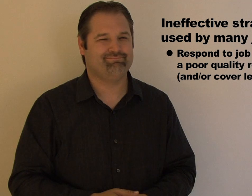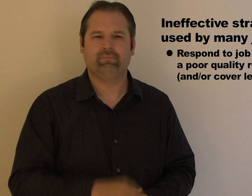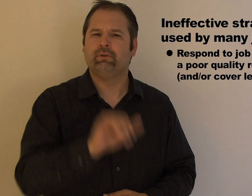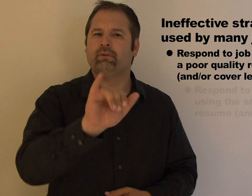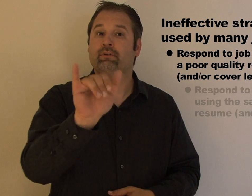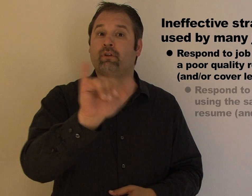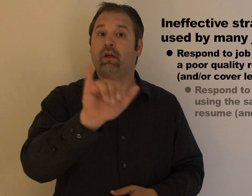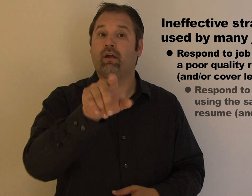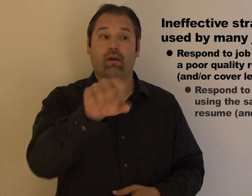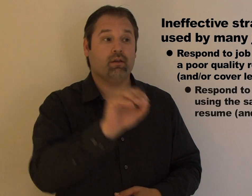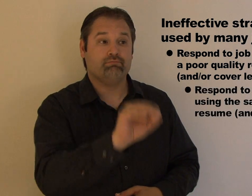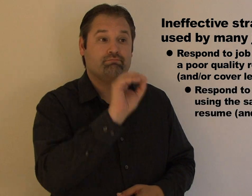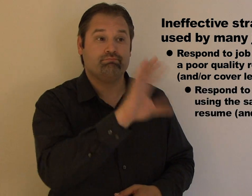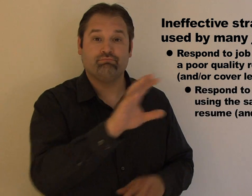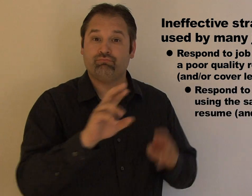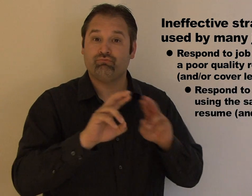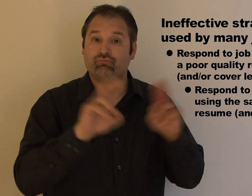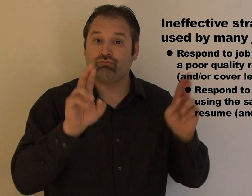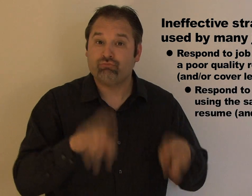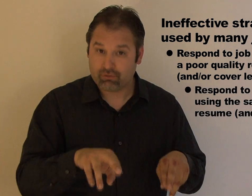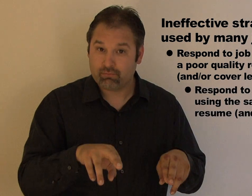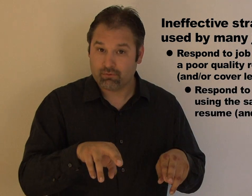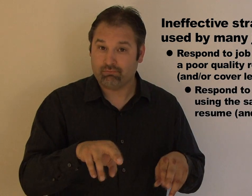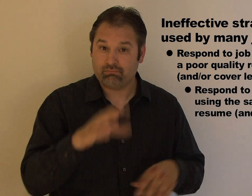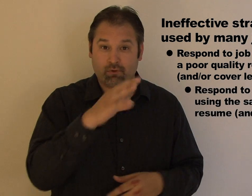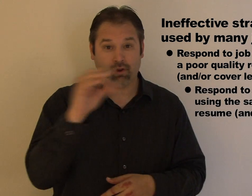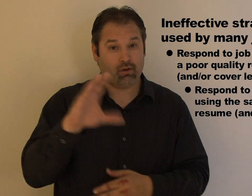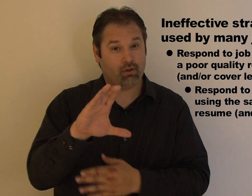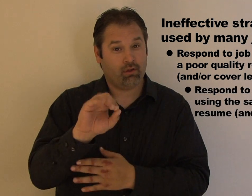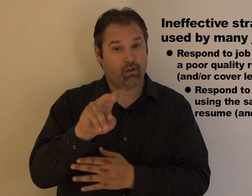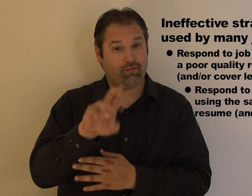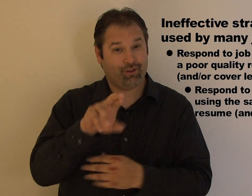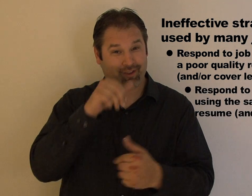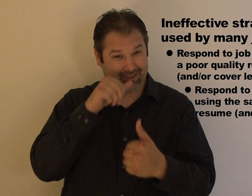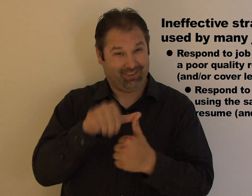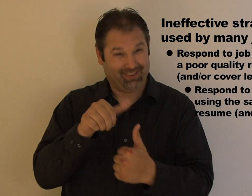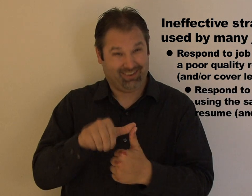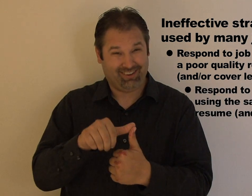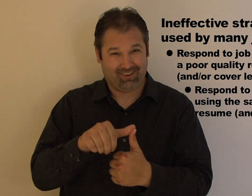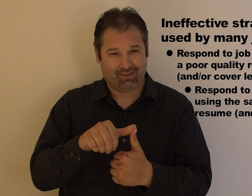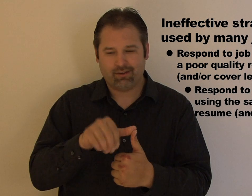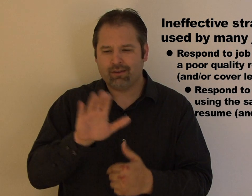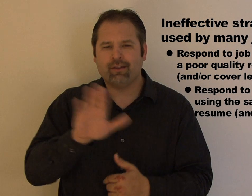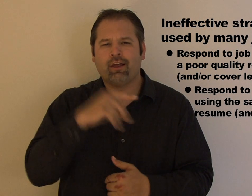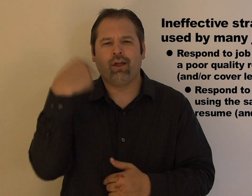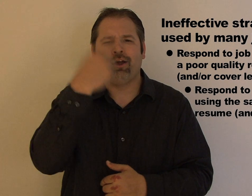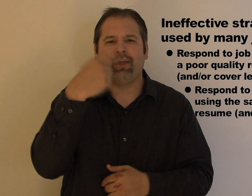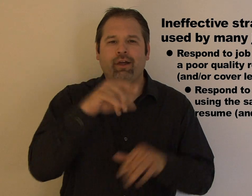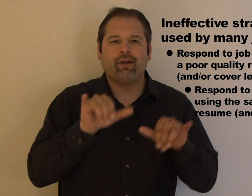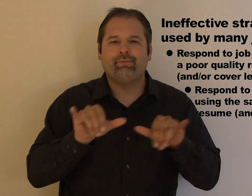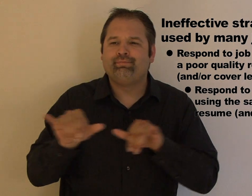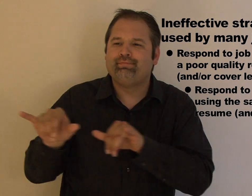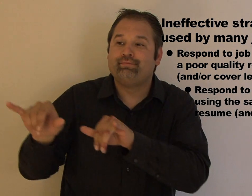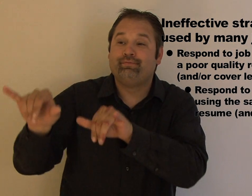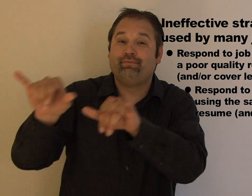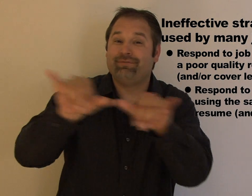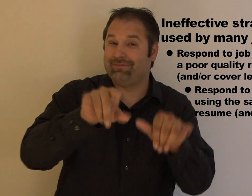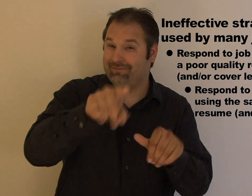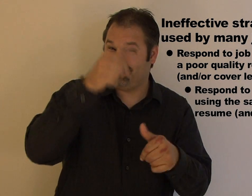If you send a resume and a cover letter that looks exactly the same as the rest, remember the cookie cutter we just referred to, that's not